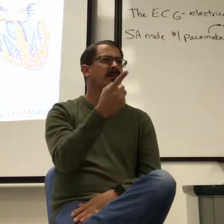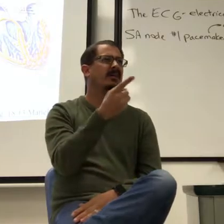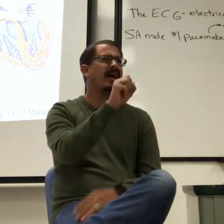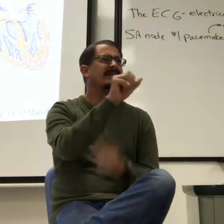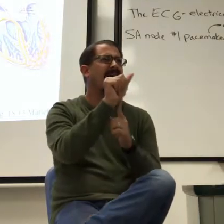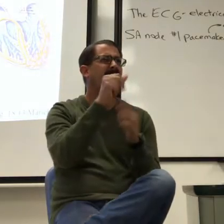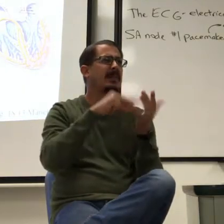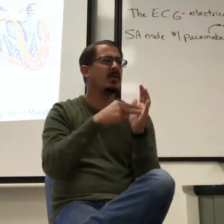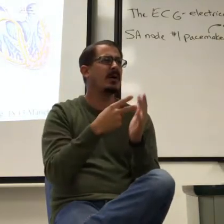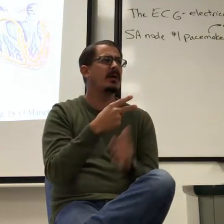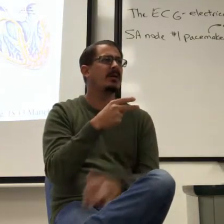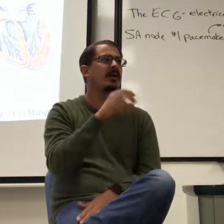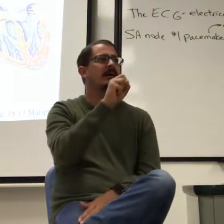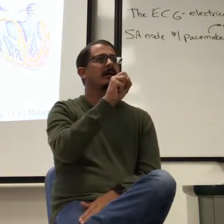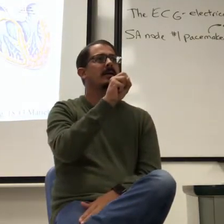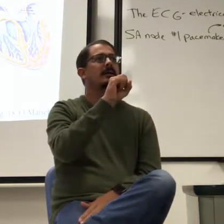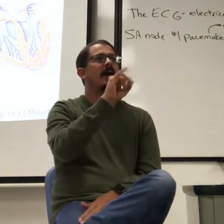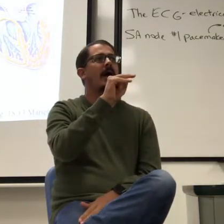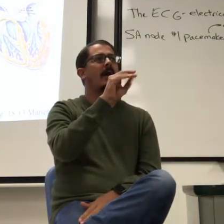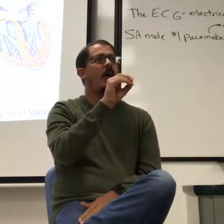SA stand for? Sinoatrial. Sinoatrial.